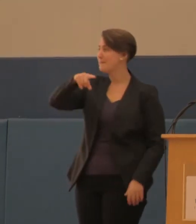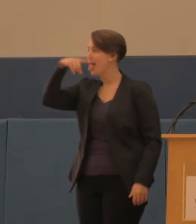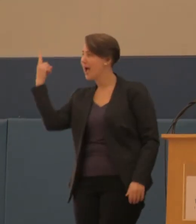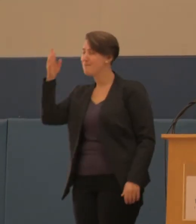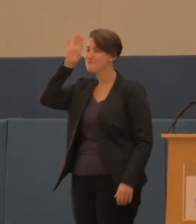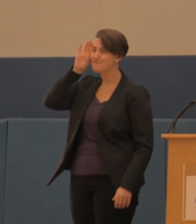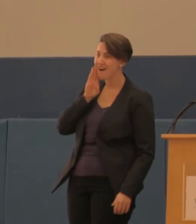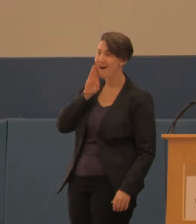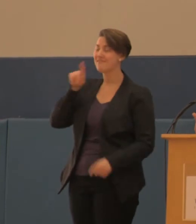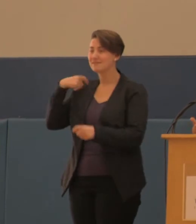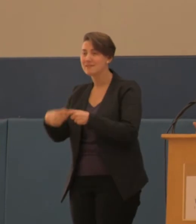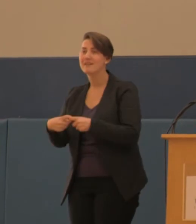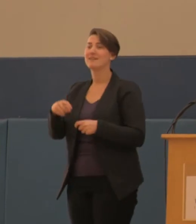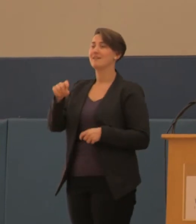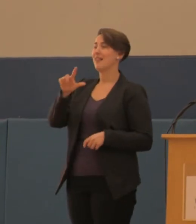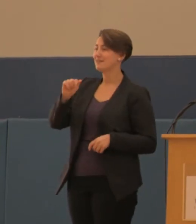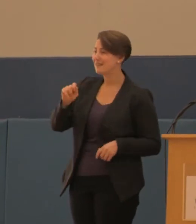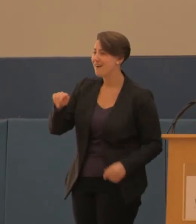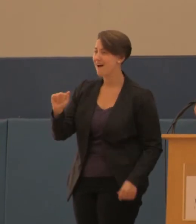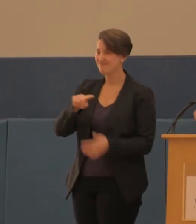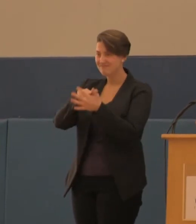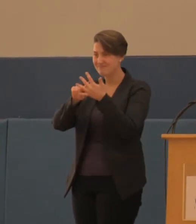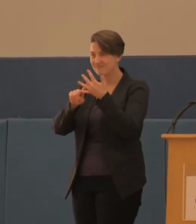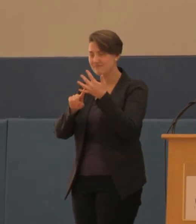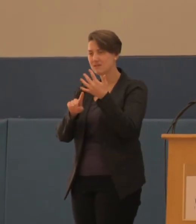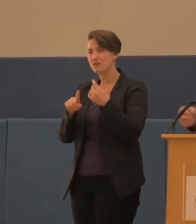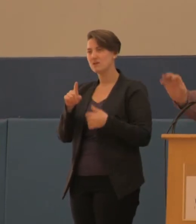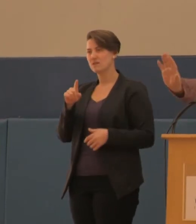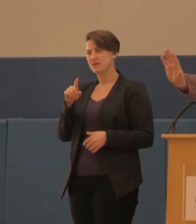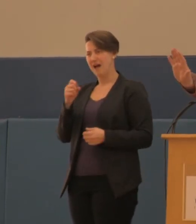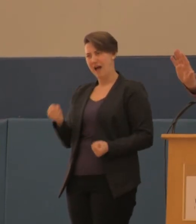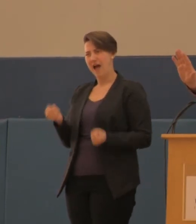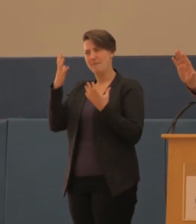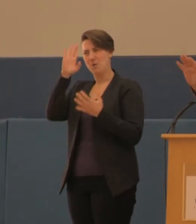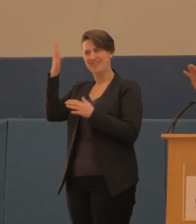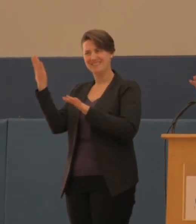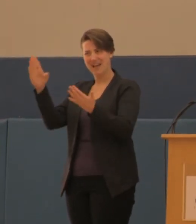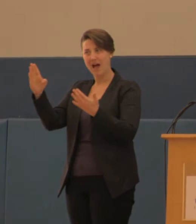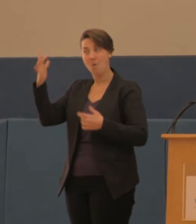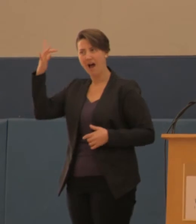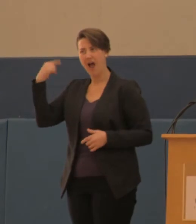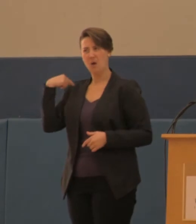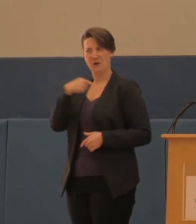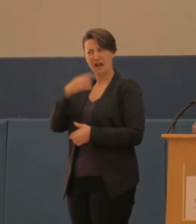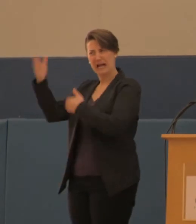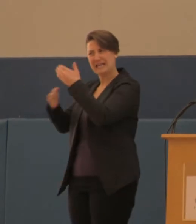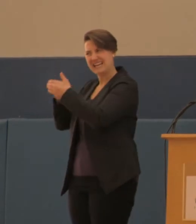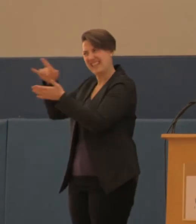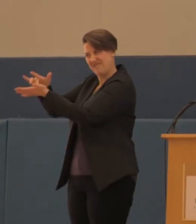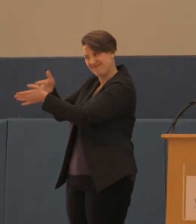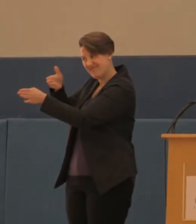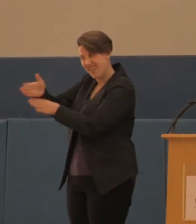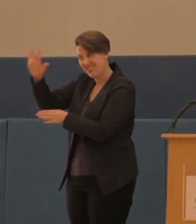brown, Hispanic, Latina, will die because we go against someone's religious beliefs. This